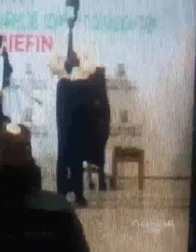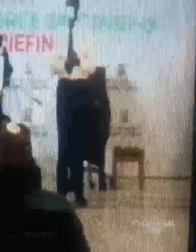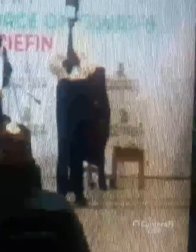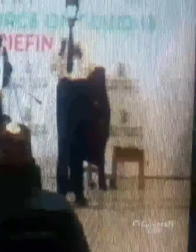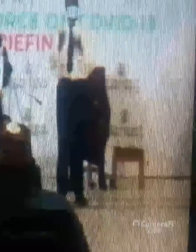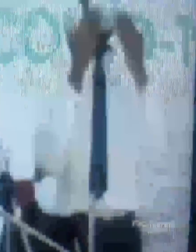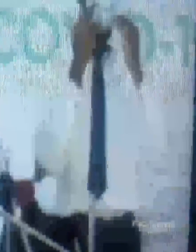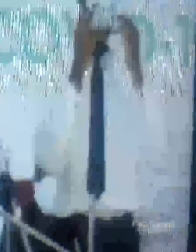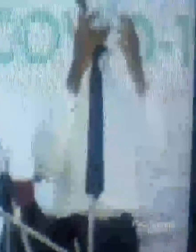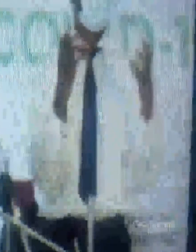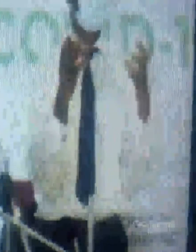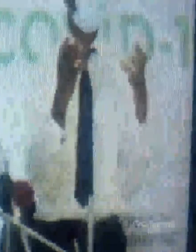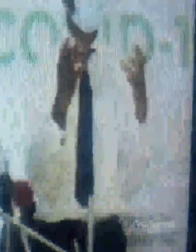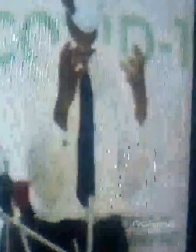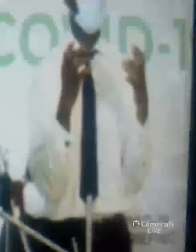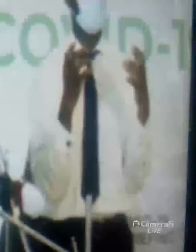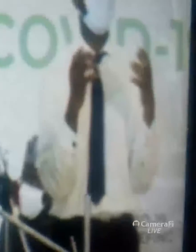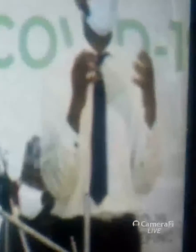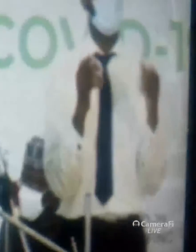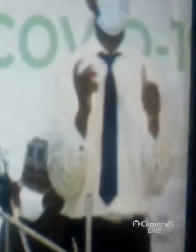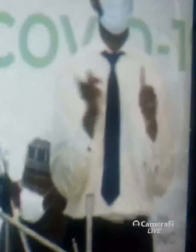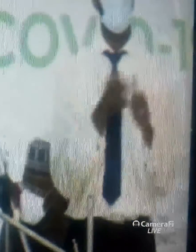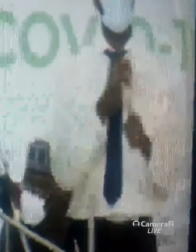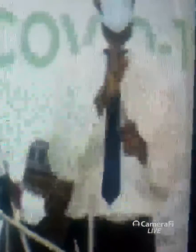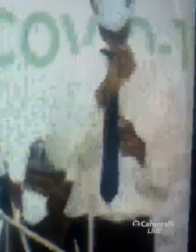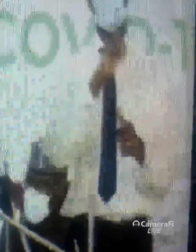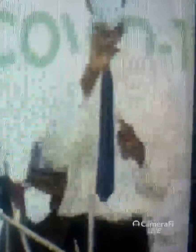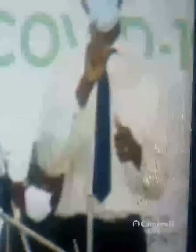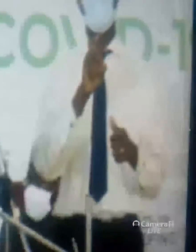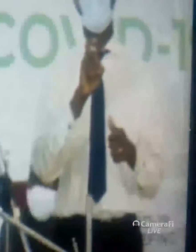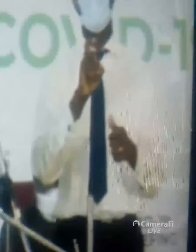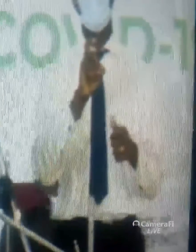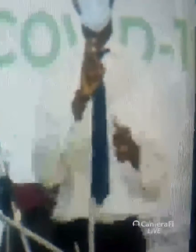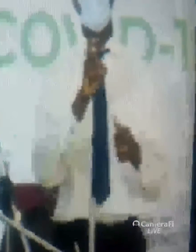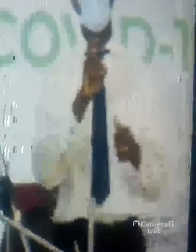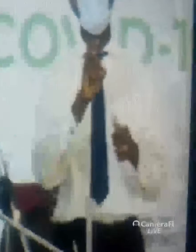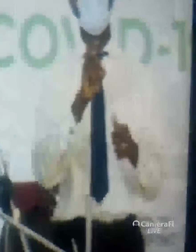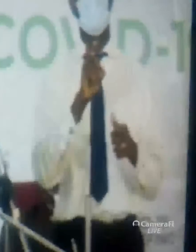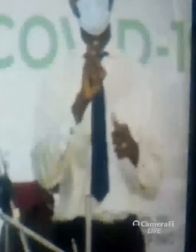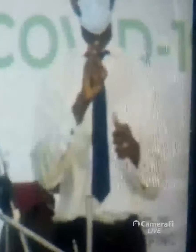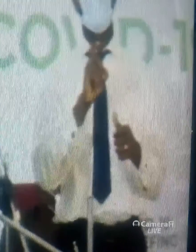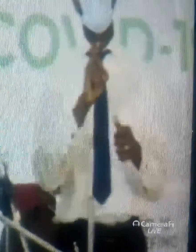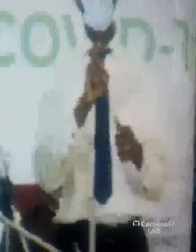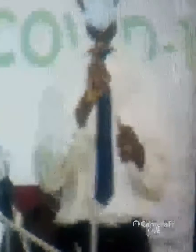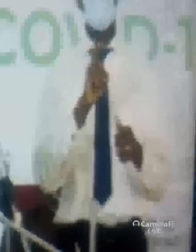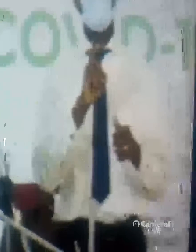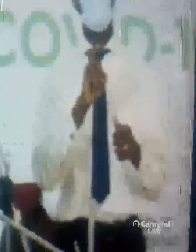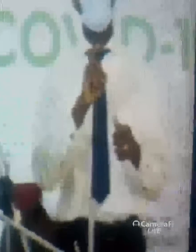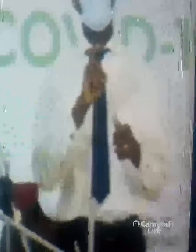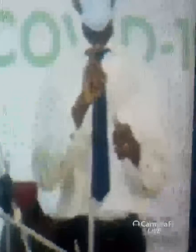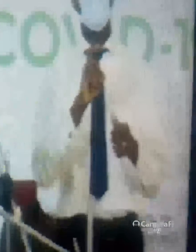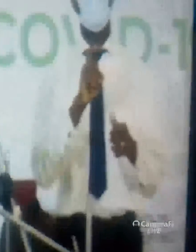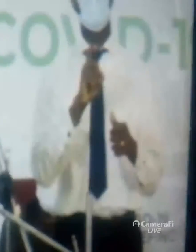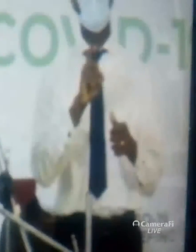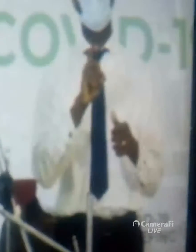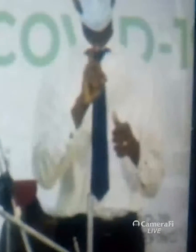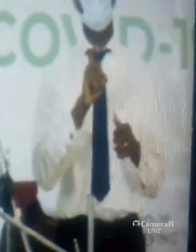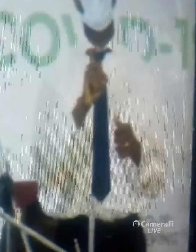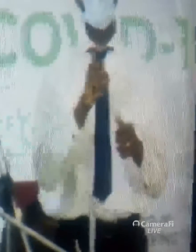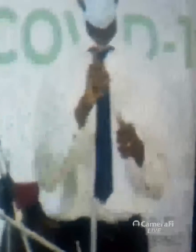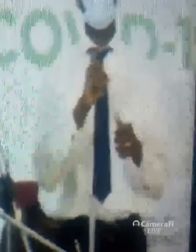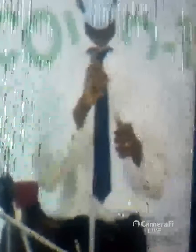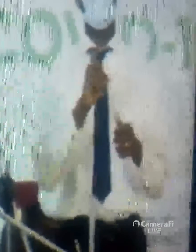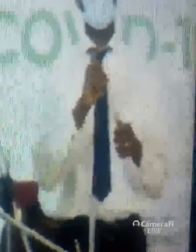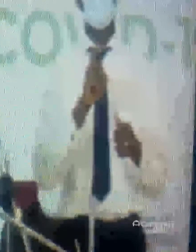Thank you very much. The first question was from Nancy. She wanted to know what other conversations we're having around